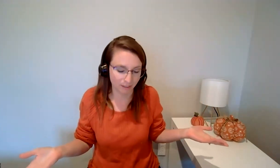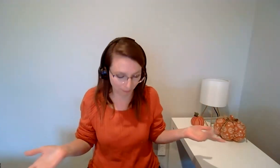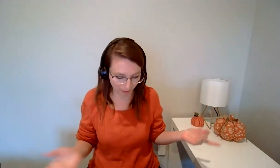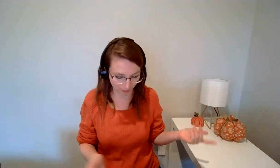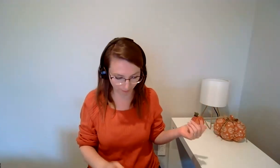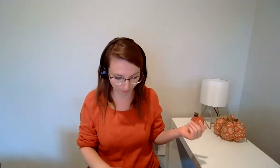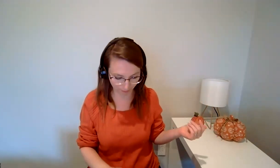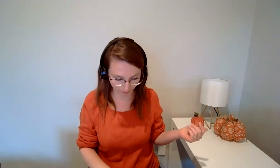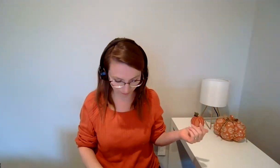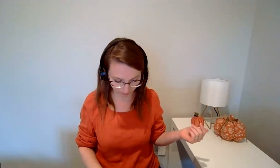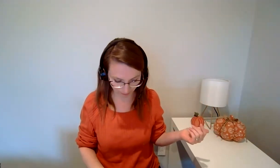communicates the same thing.